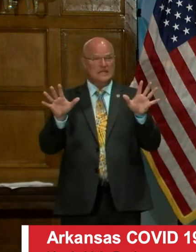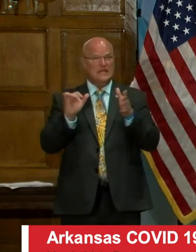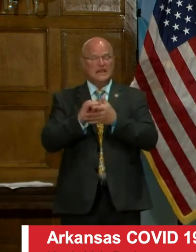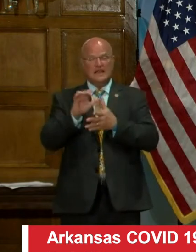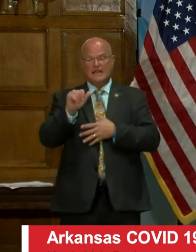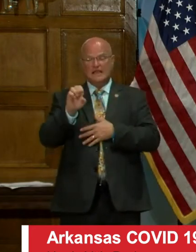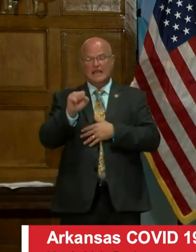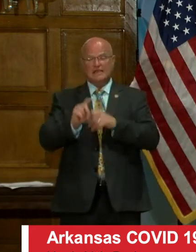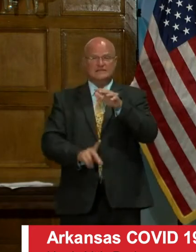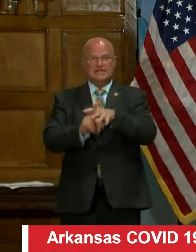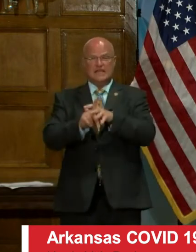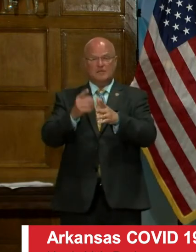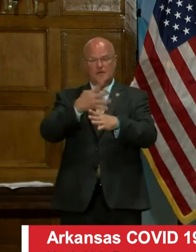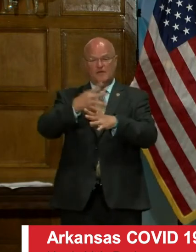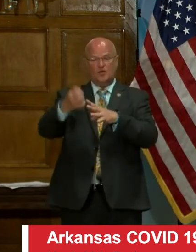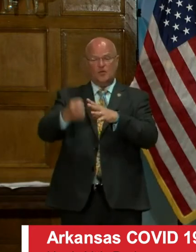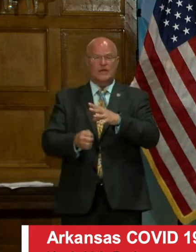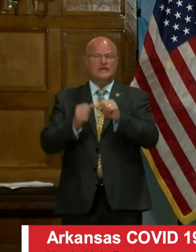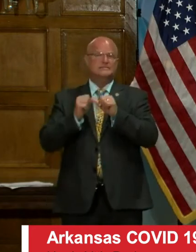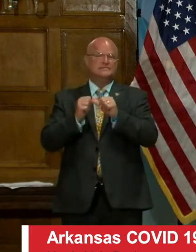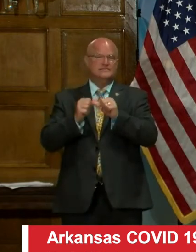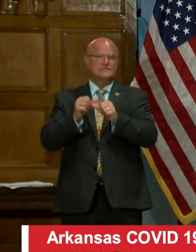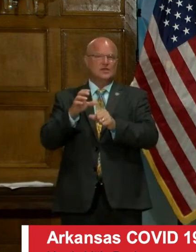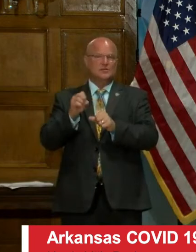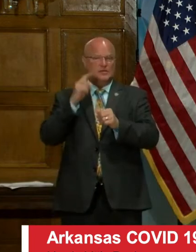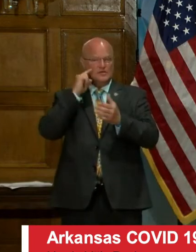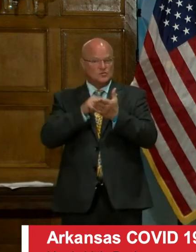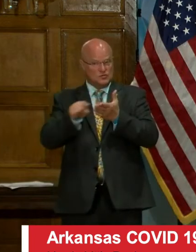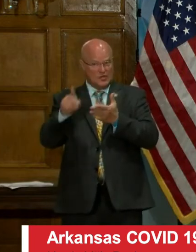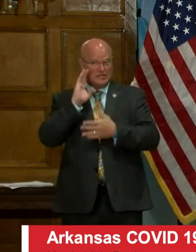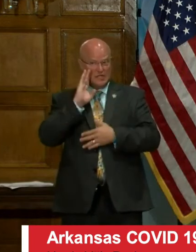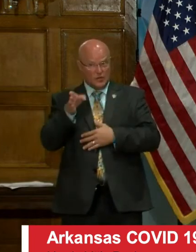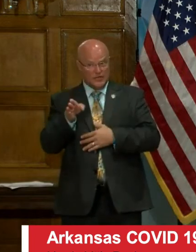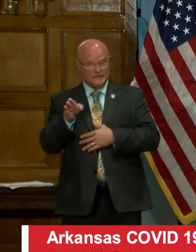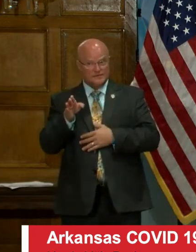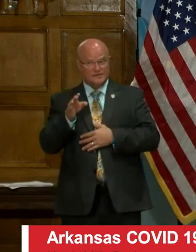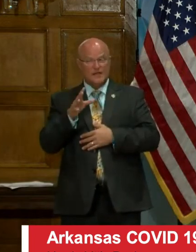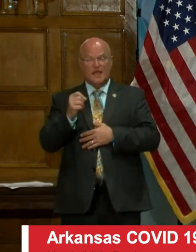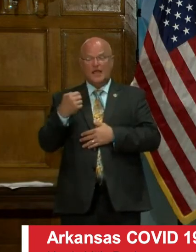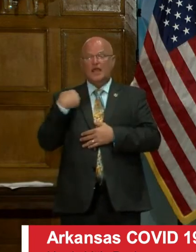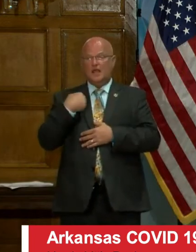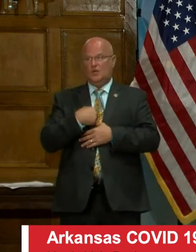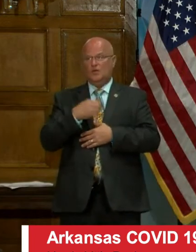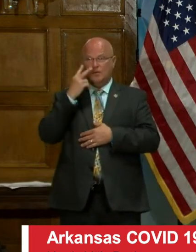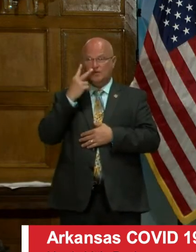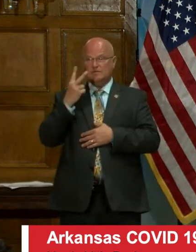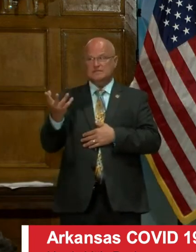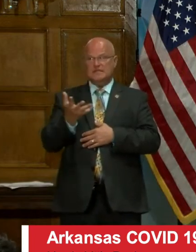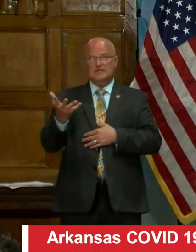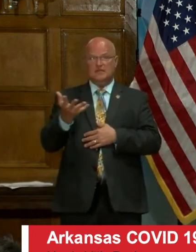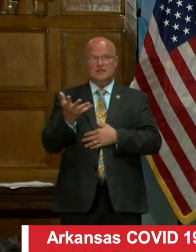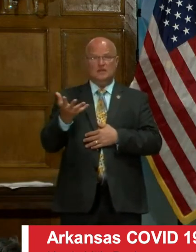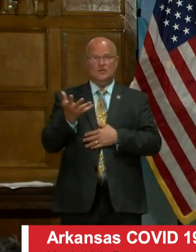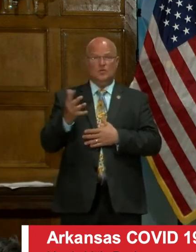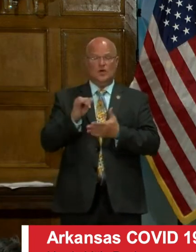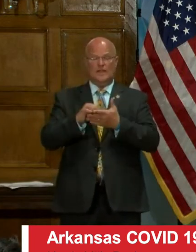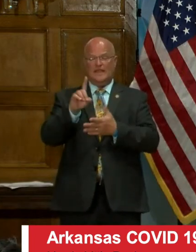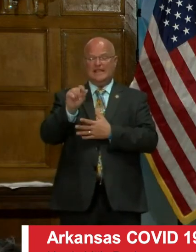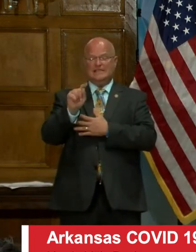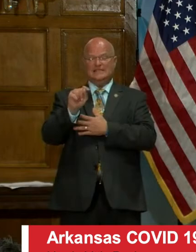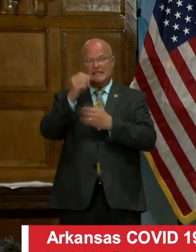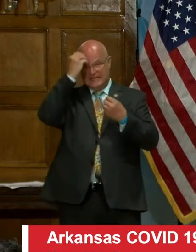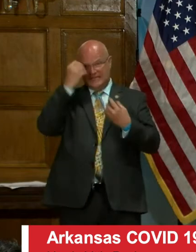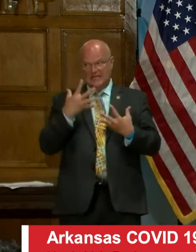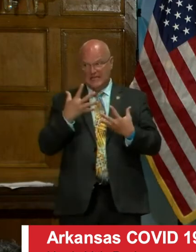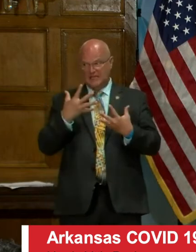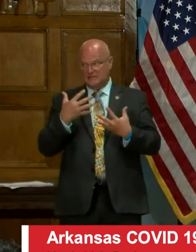the cases that came in over the weekend, they'll continue to be traced, and we will see what that data